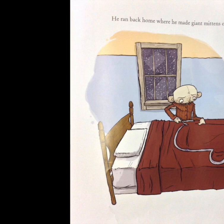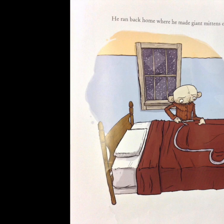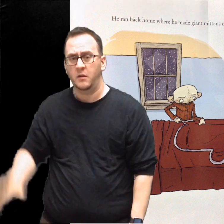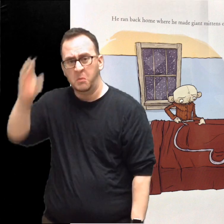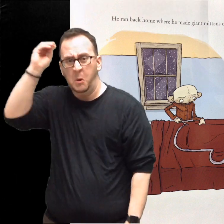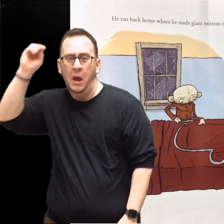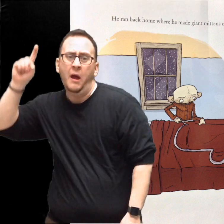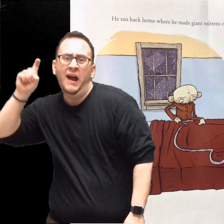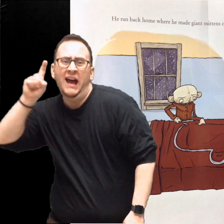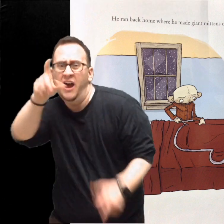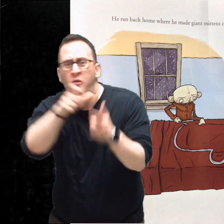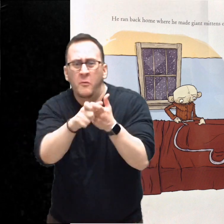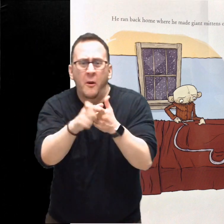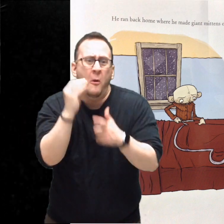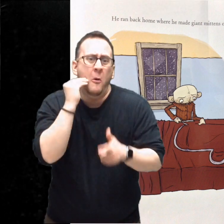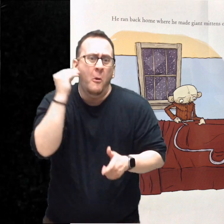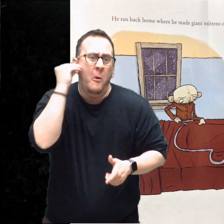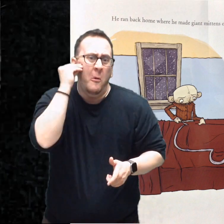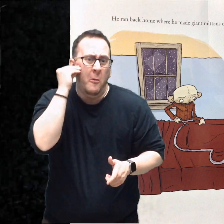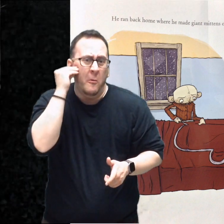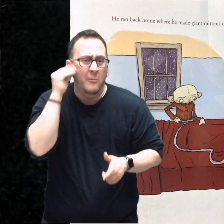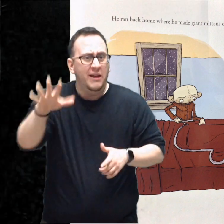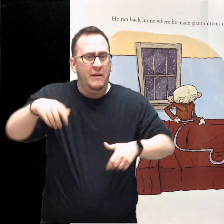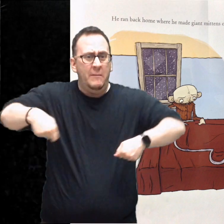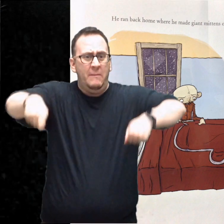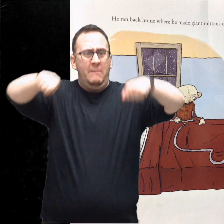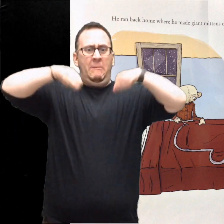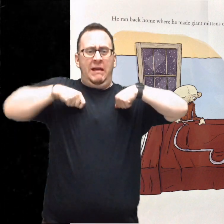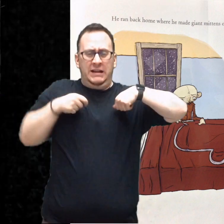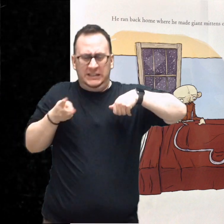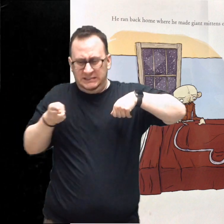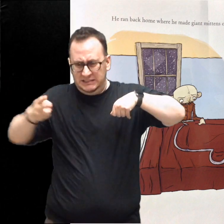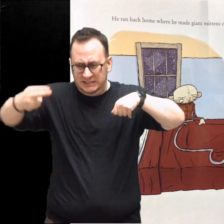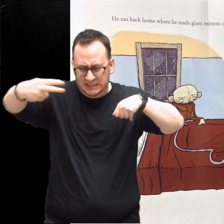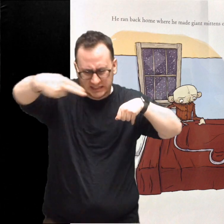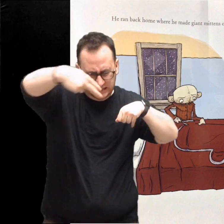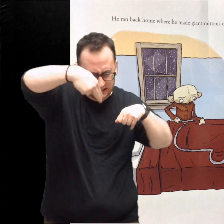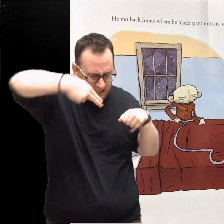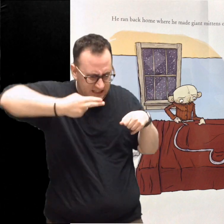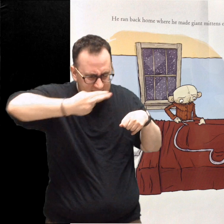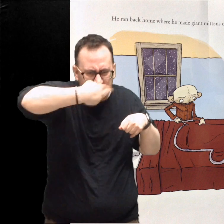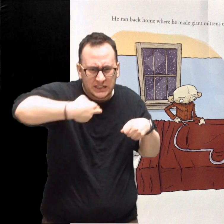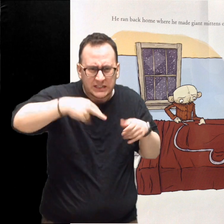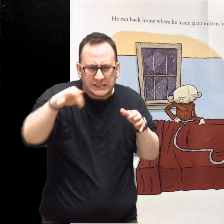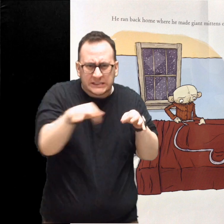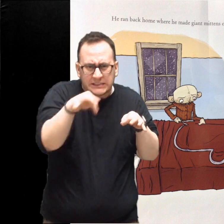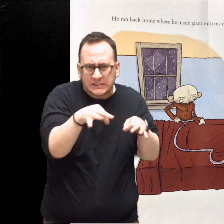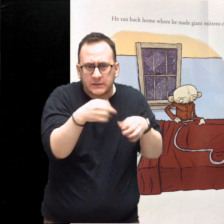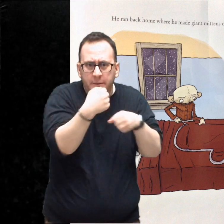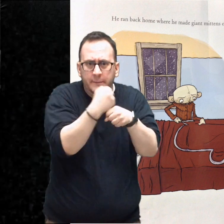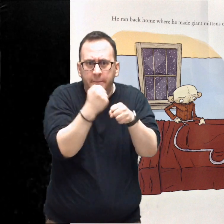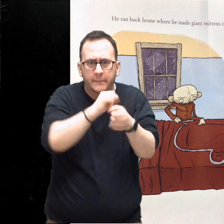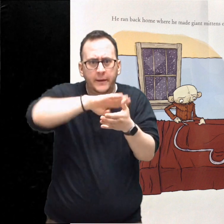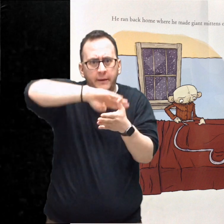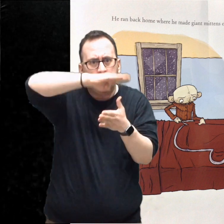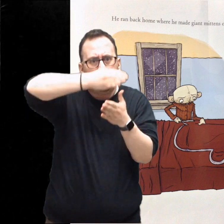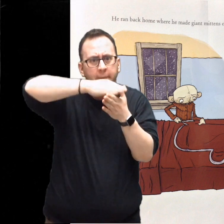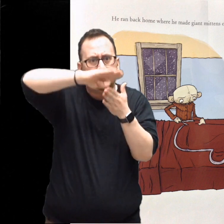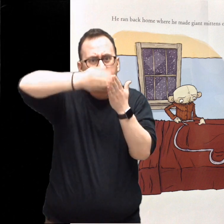seen falling. He ran back home, where he made giant mittens out of his blankets.